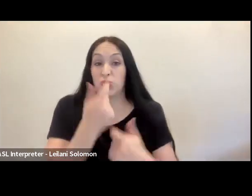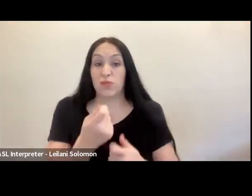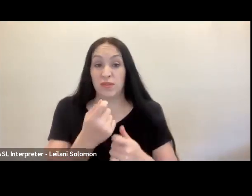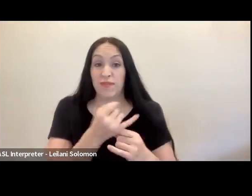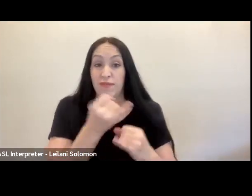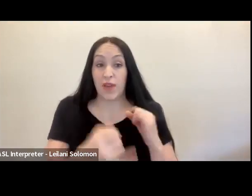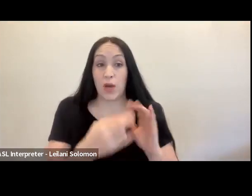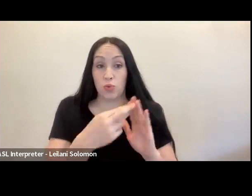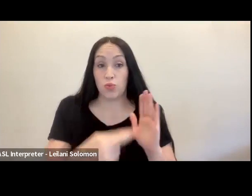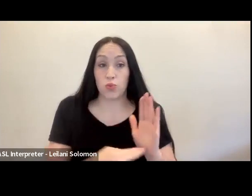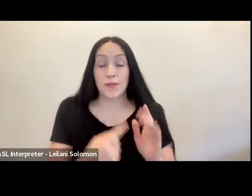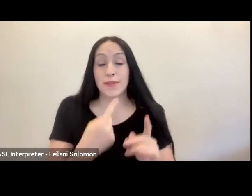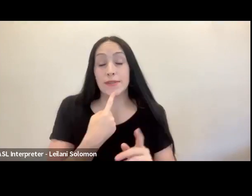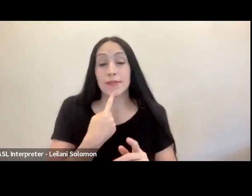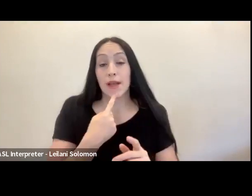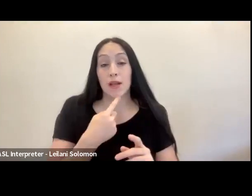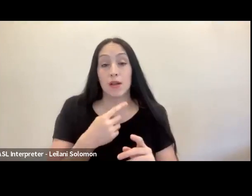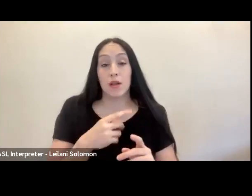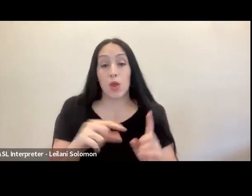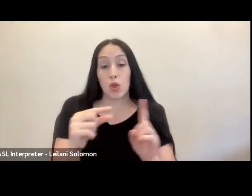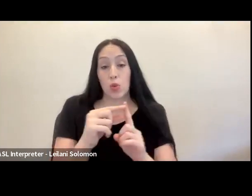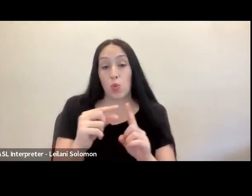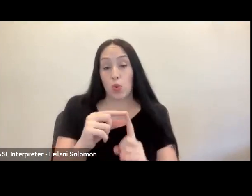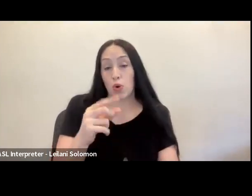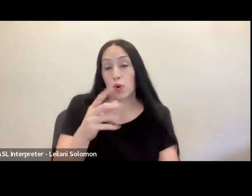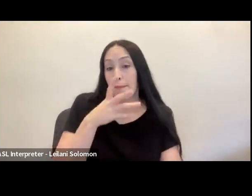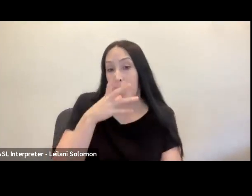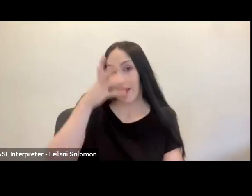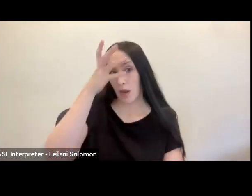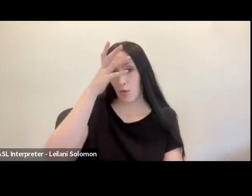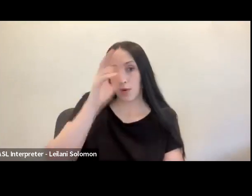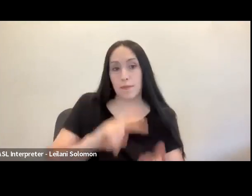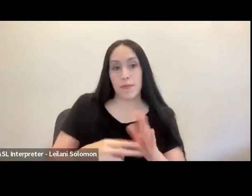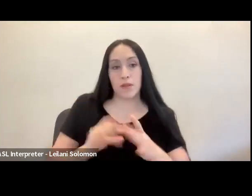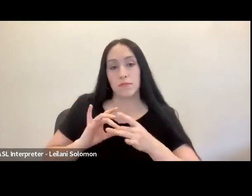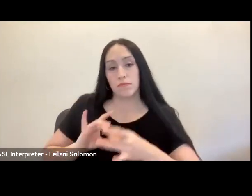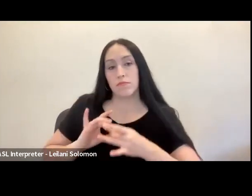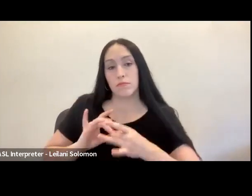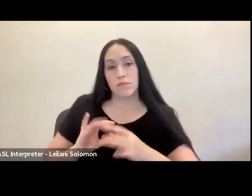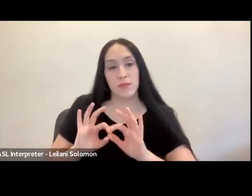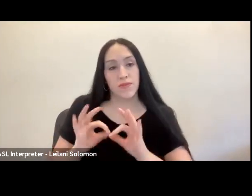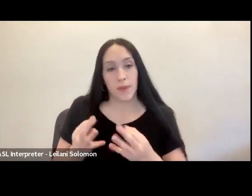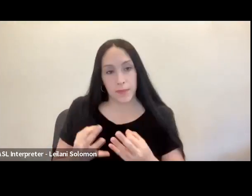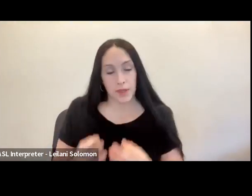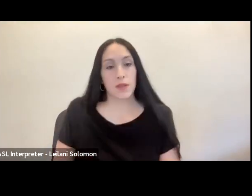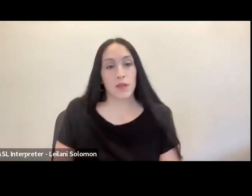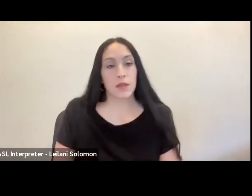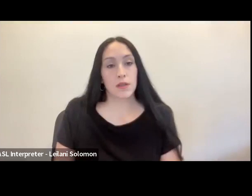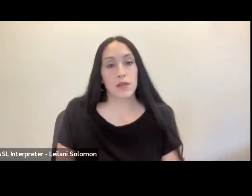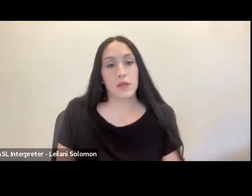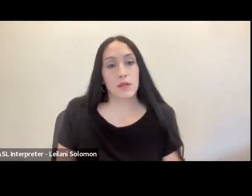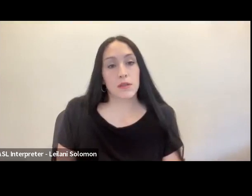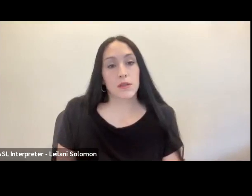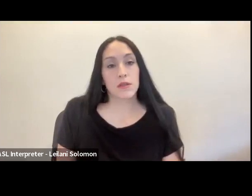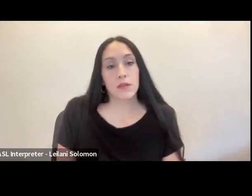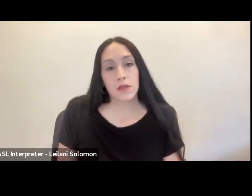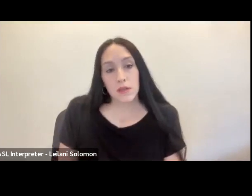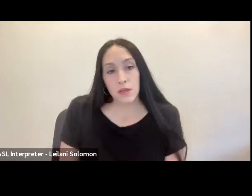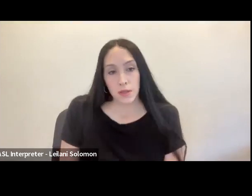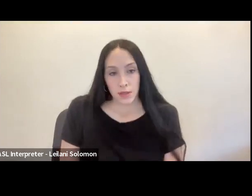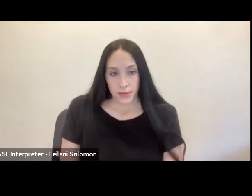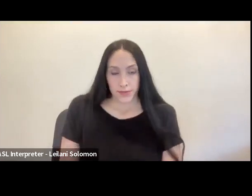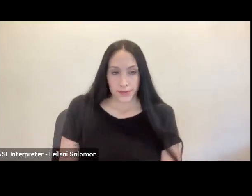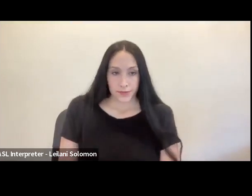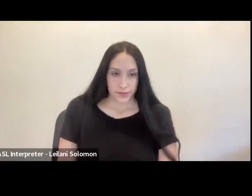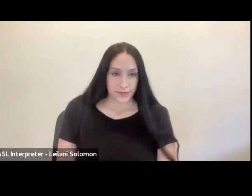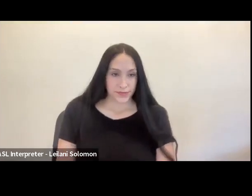the term parent is familial in relationship, not necessarily If you're a parent, regardless